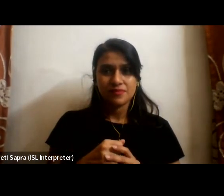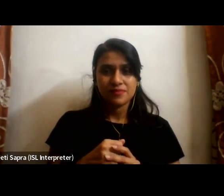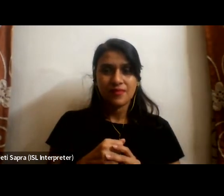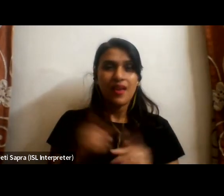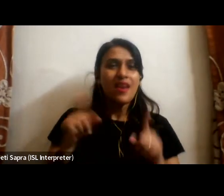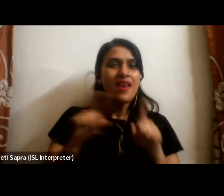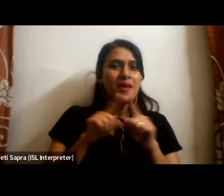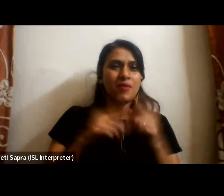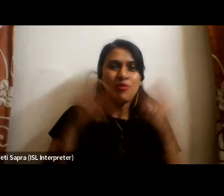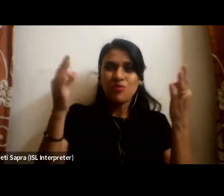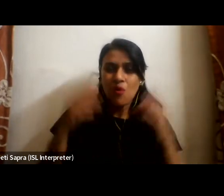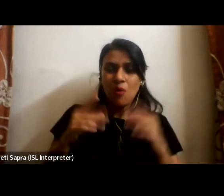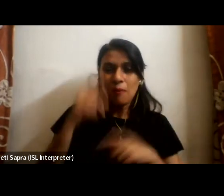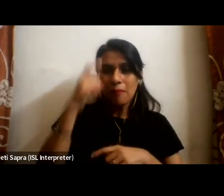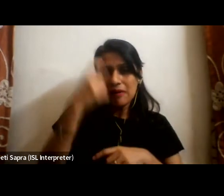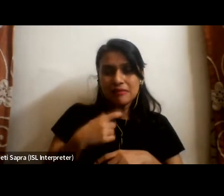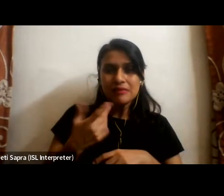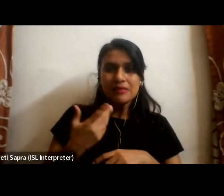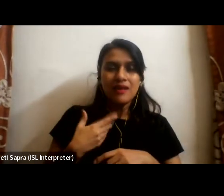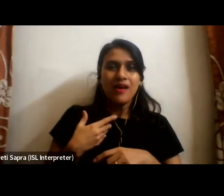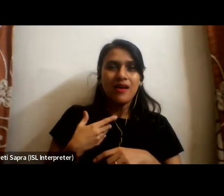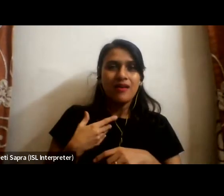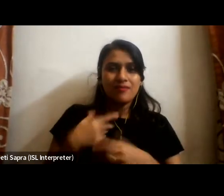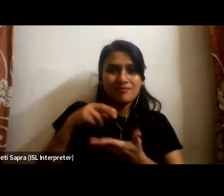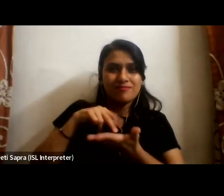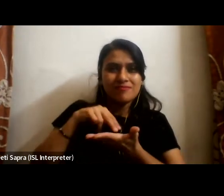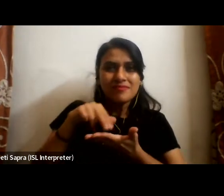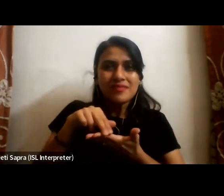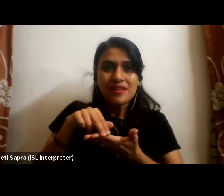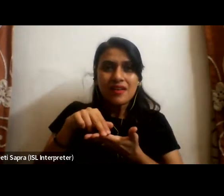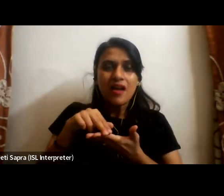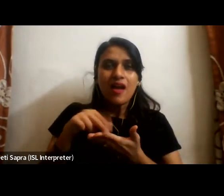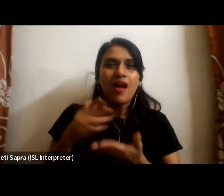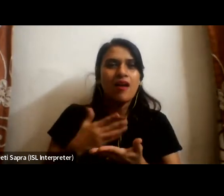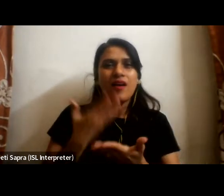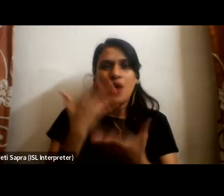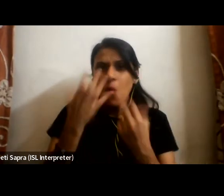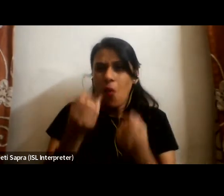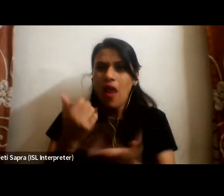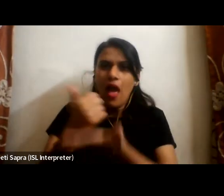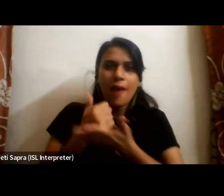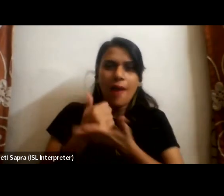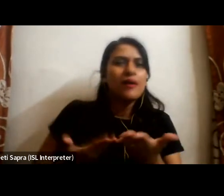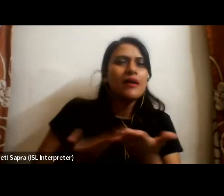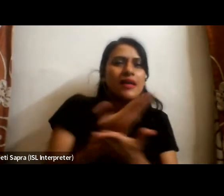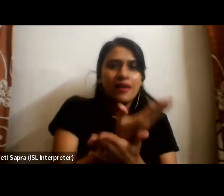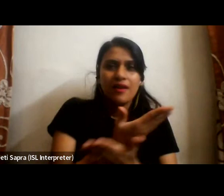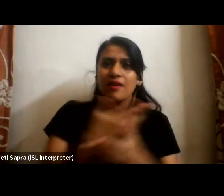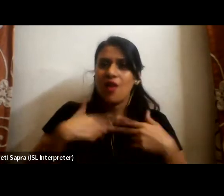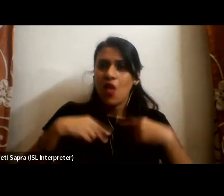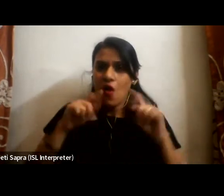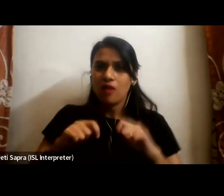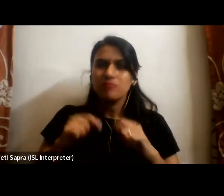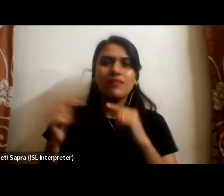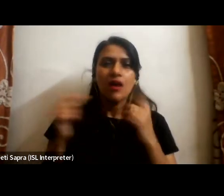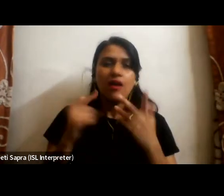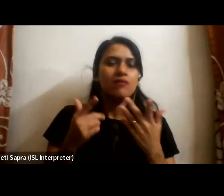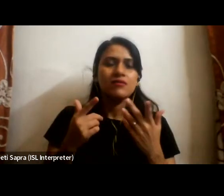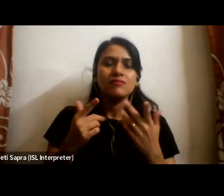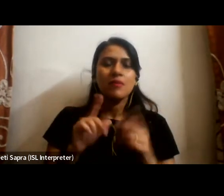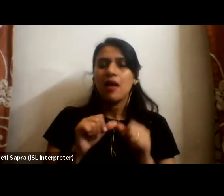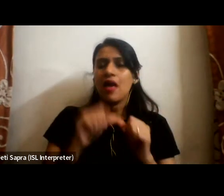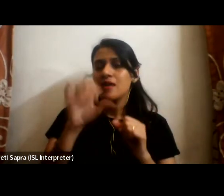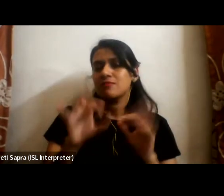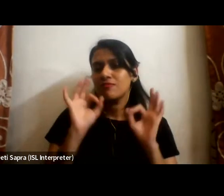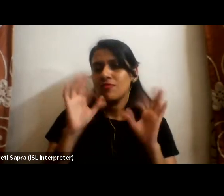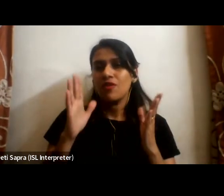to accessing the court are the most expensive lawyers perhaps anywhere in the world, then obviously you're not creating a very accessible system or